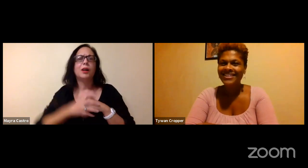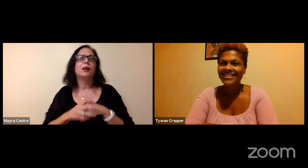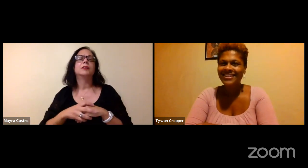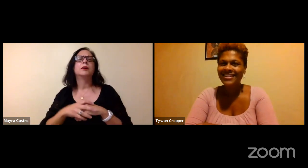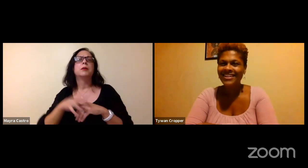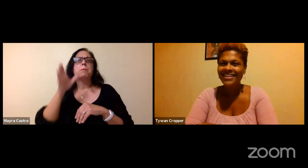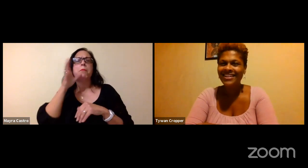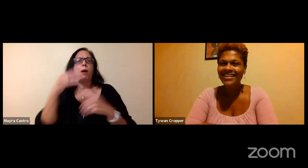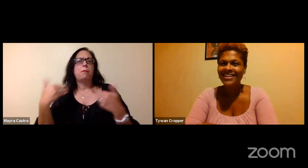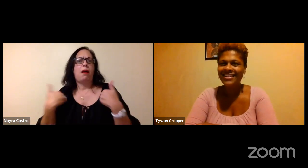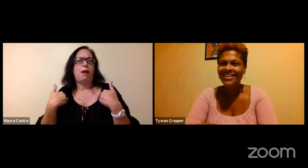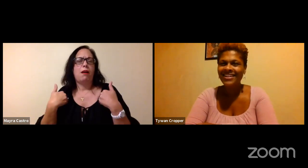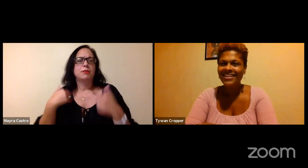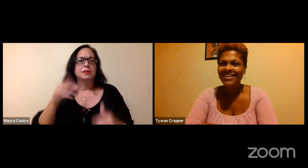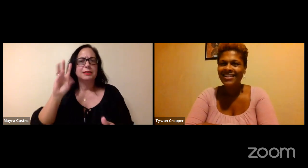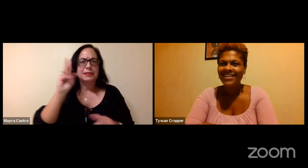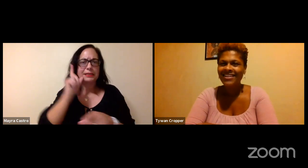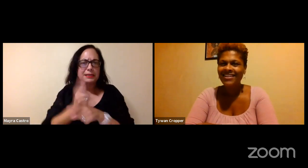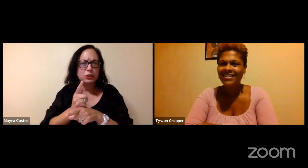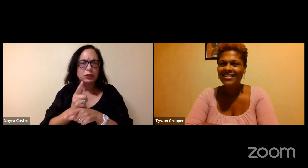They got married in Cuba.